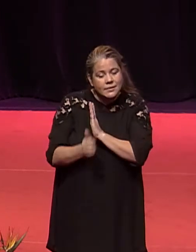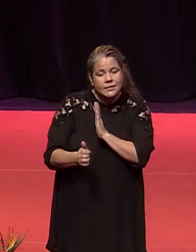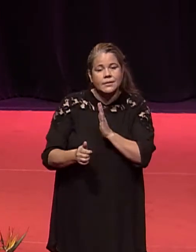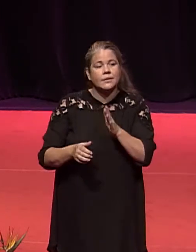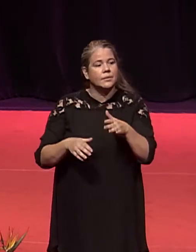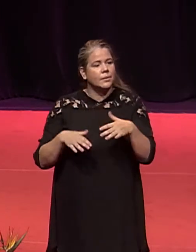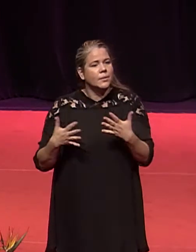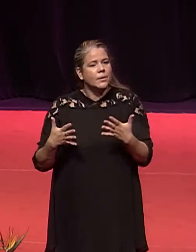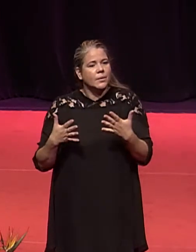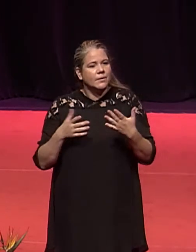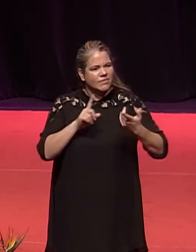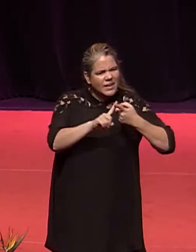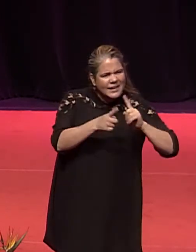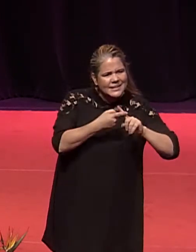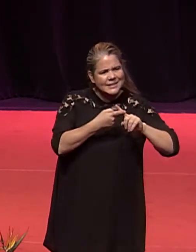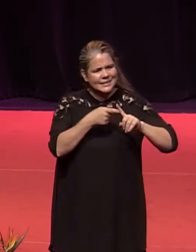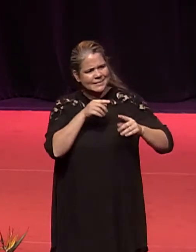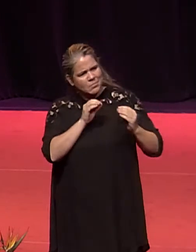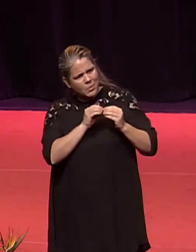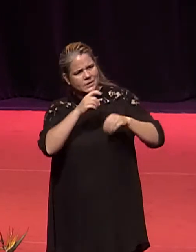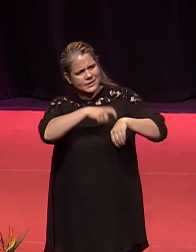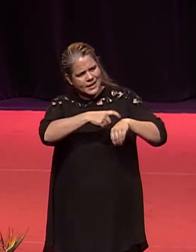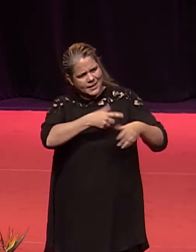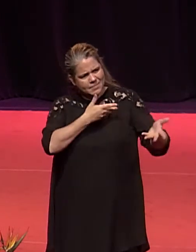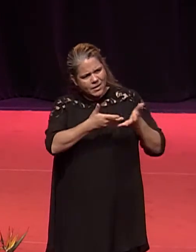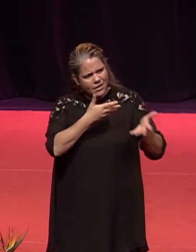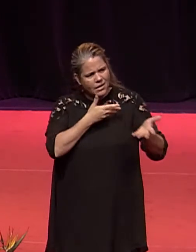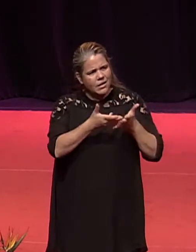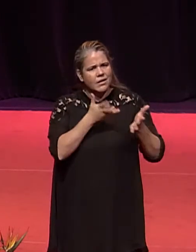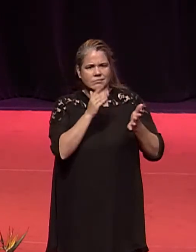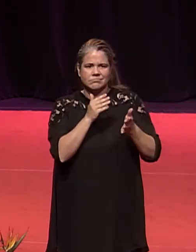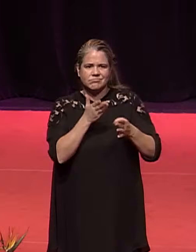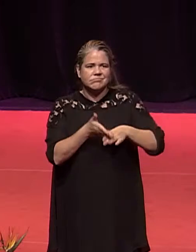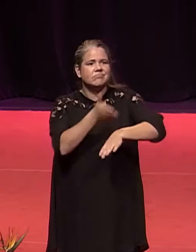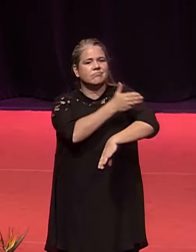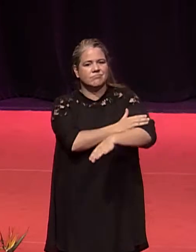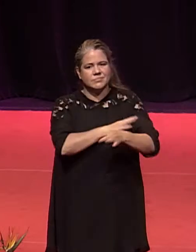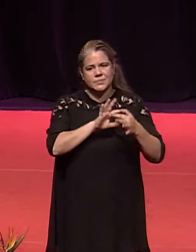friendship, but it will enhance those relationships and the work that you spend your days doing.